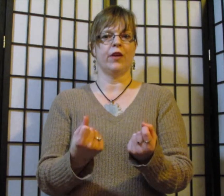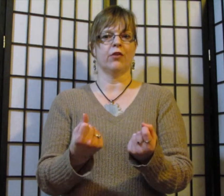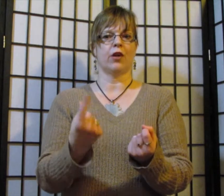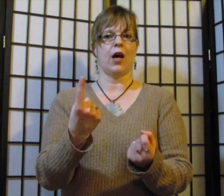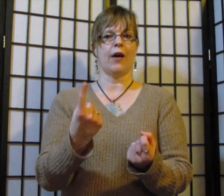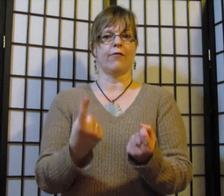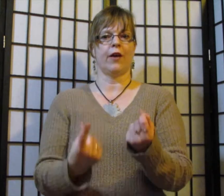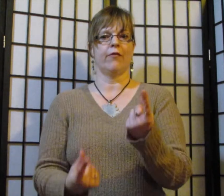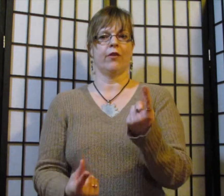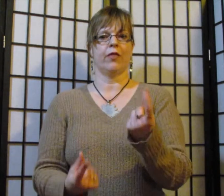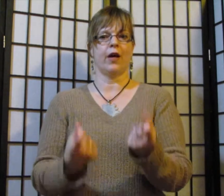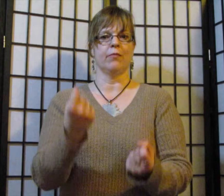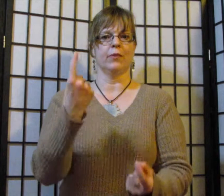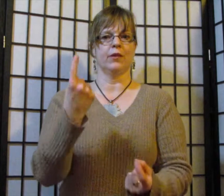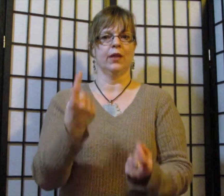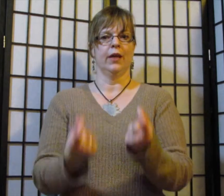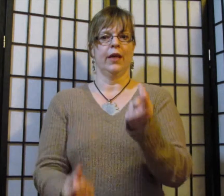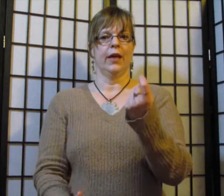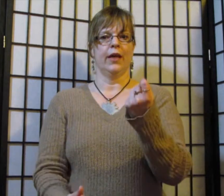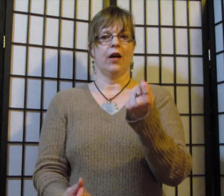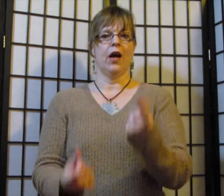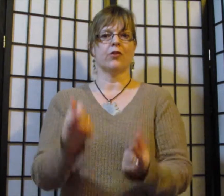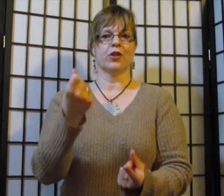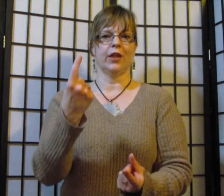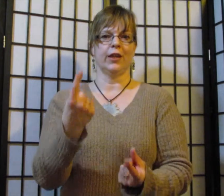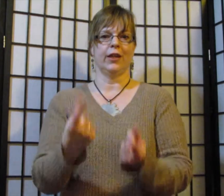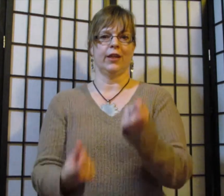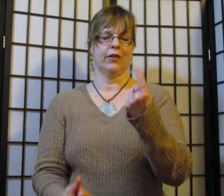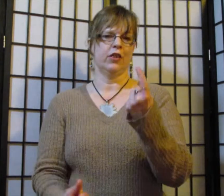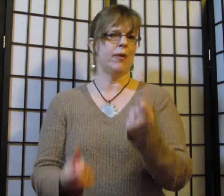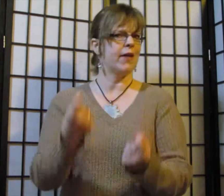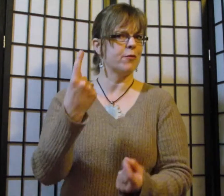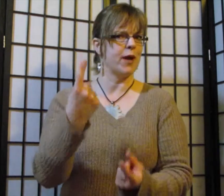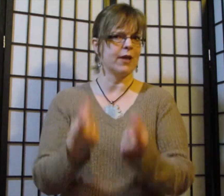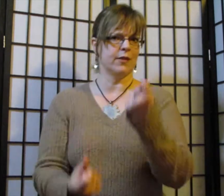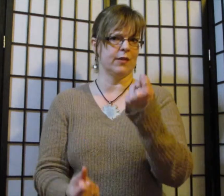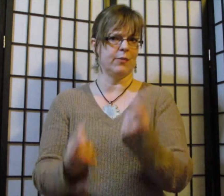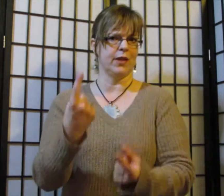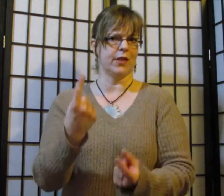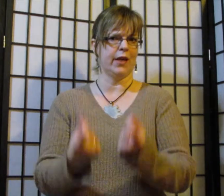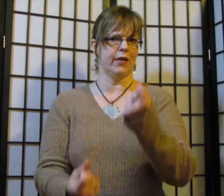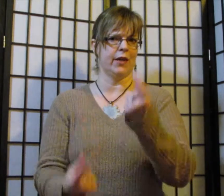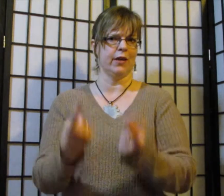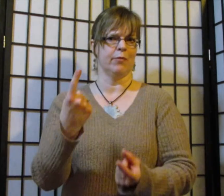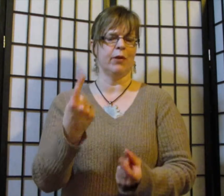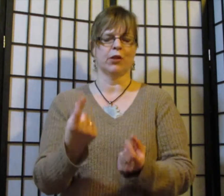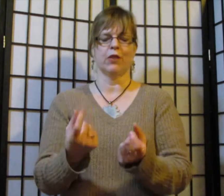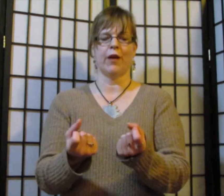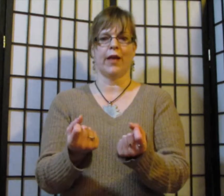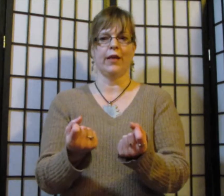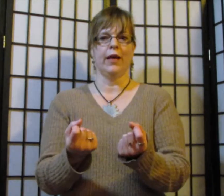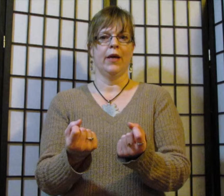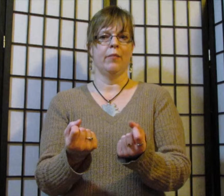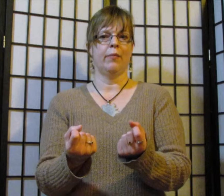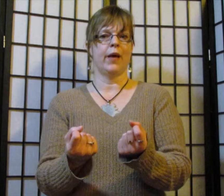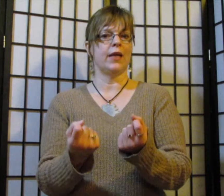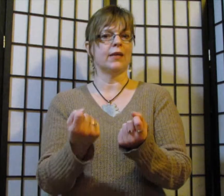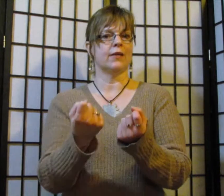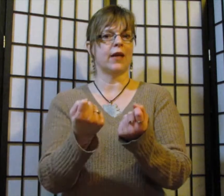fingers off of your thumbs alternately. So you might have to practice this a bit to get the motion right. But it's as